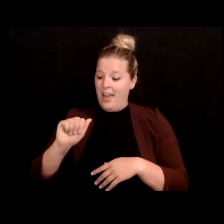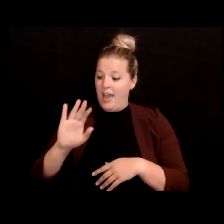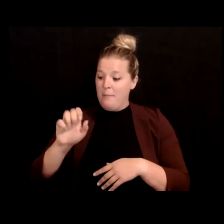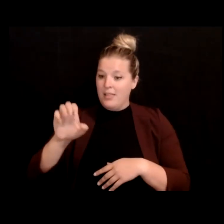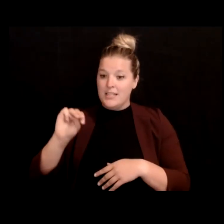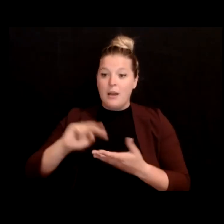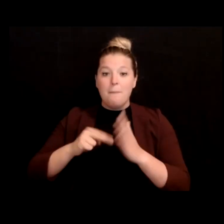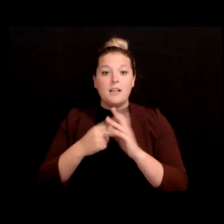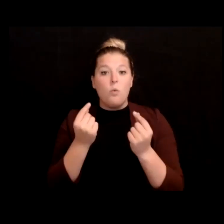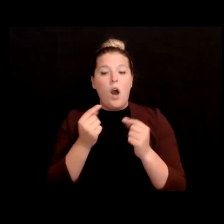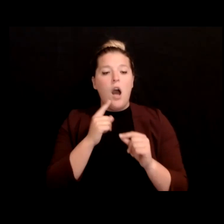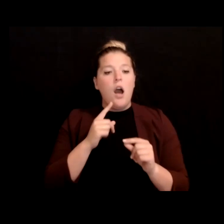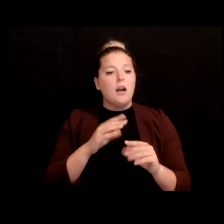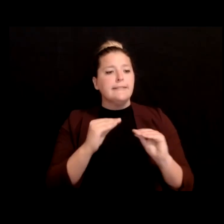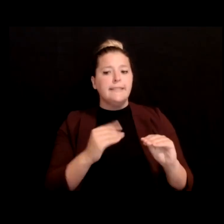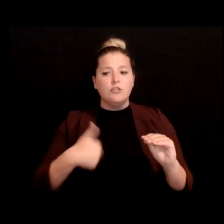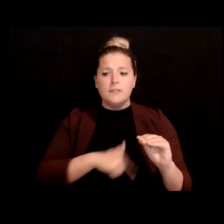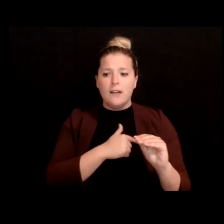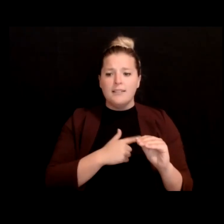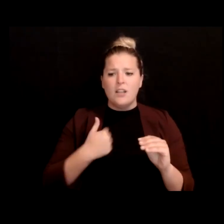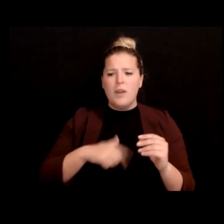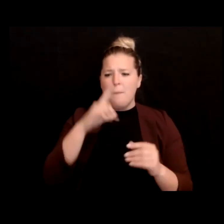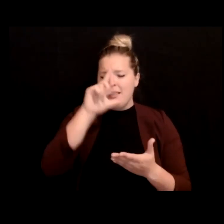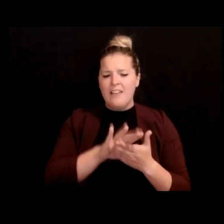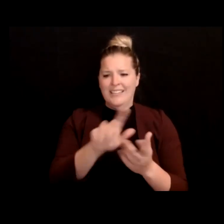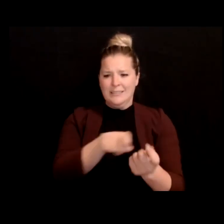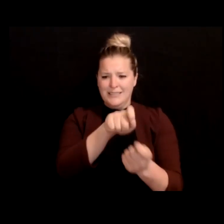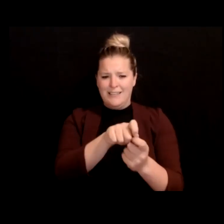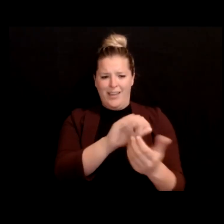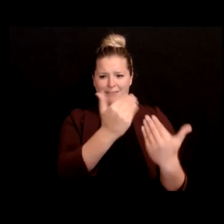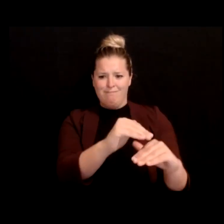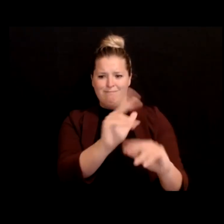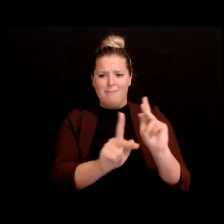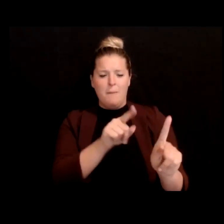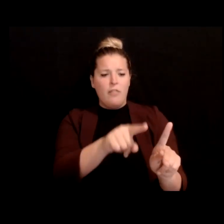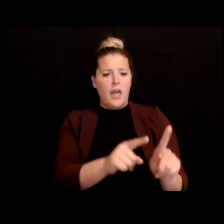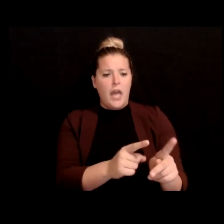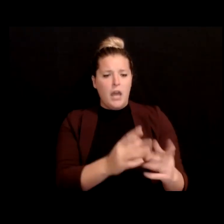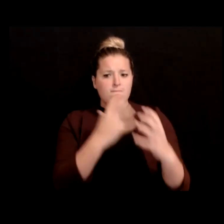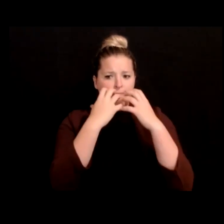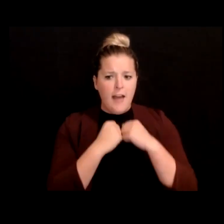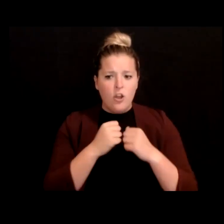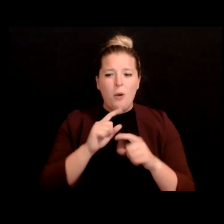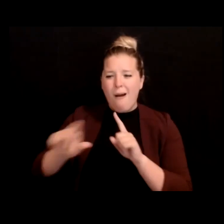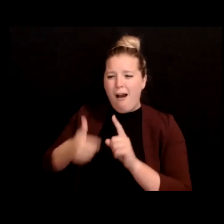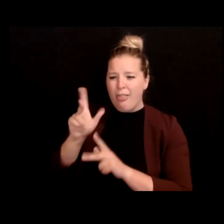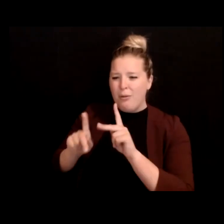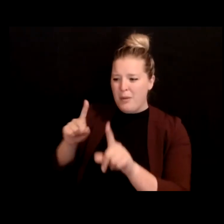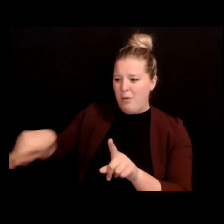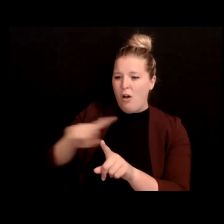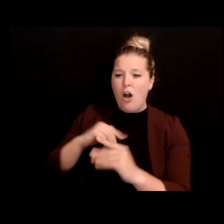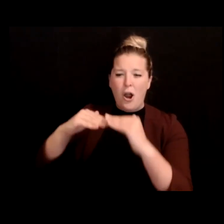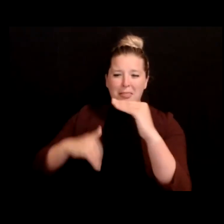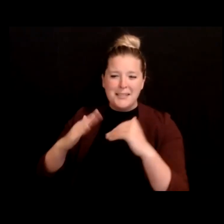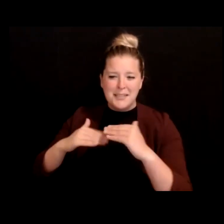whole, healthy, well, and deserving, that other body minds are expendable, disposable, less than human, or not